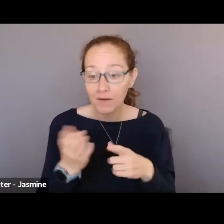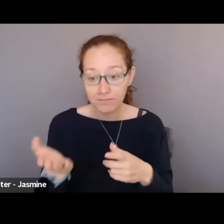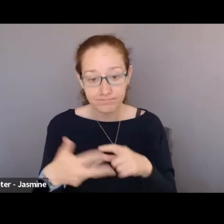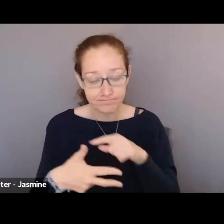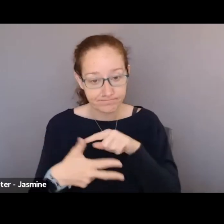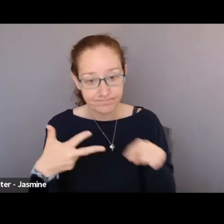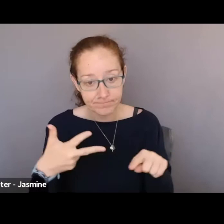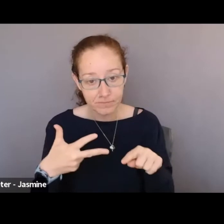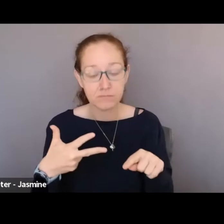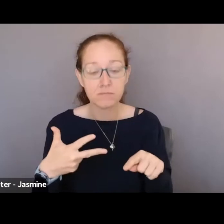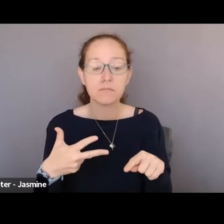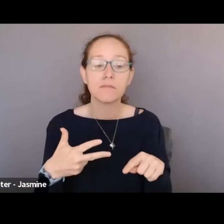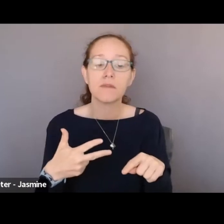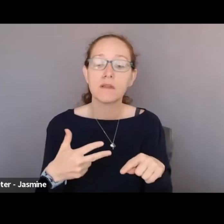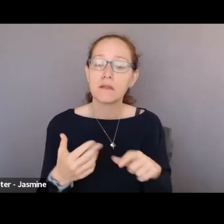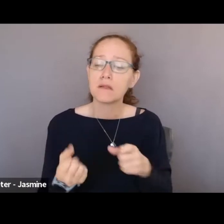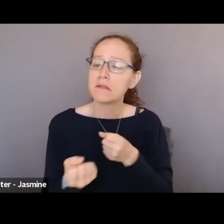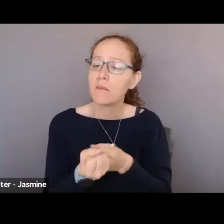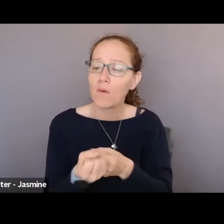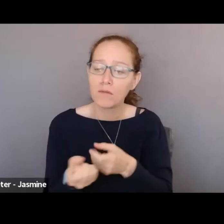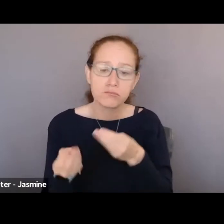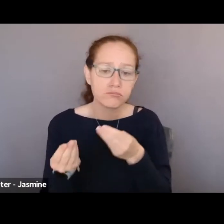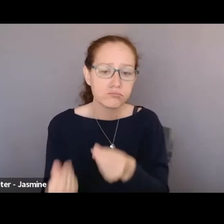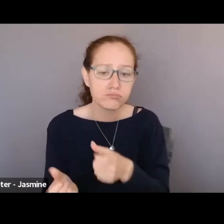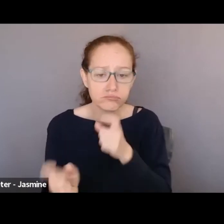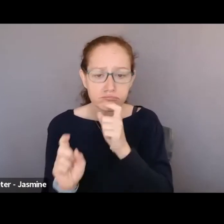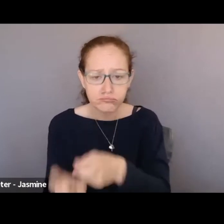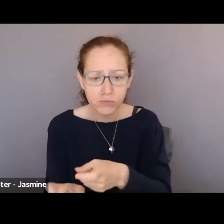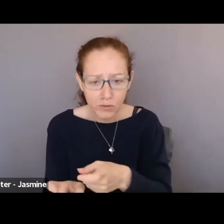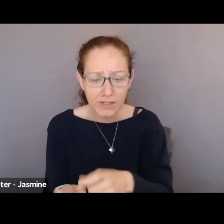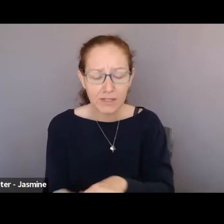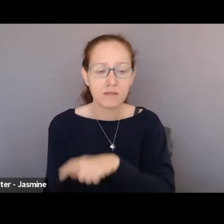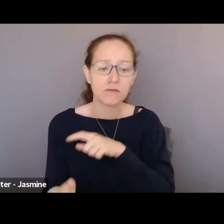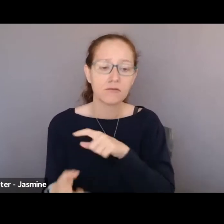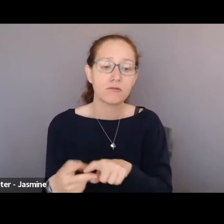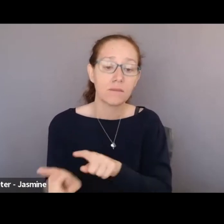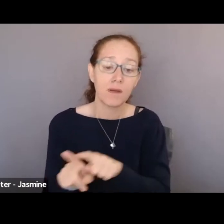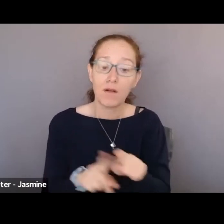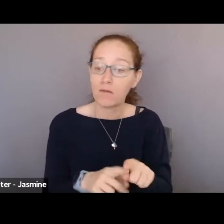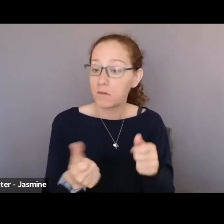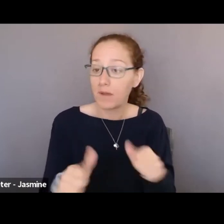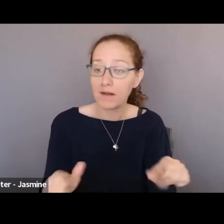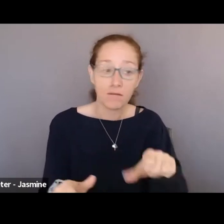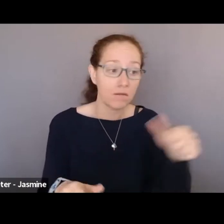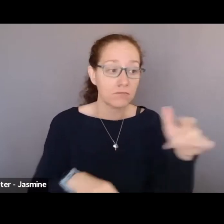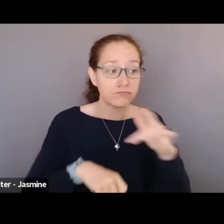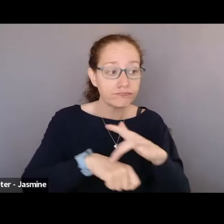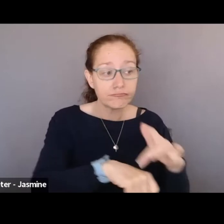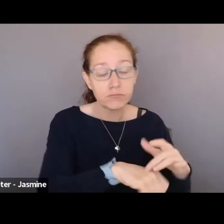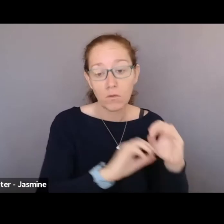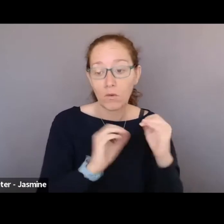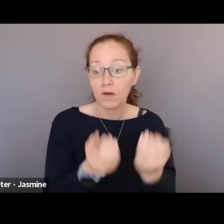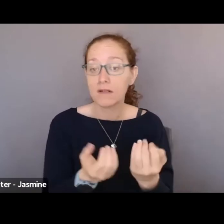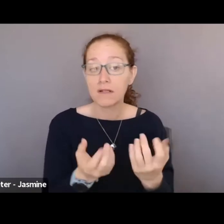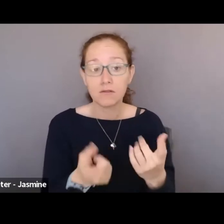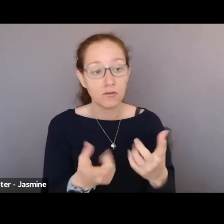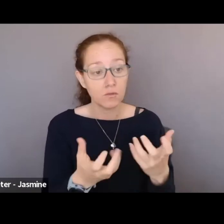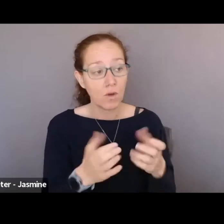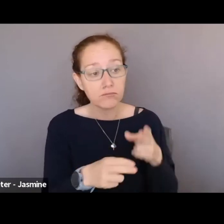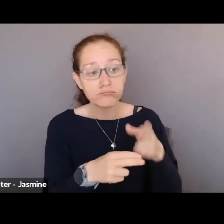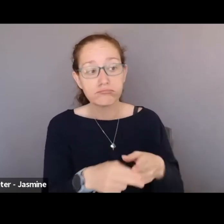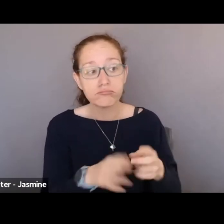possible, and also I invite you to share any resources or organizations that you might like to highlight in the chat to share with us